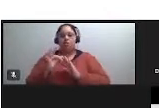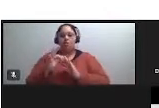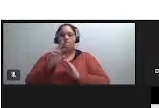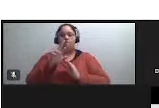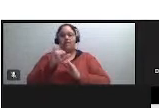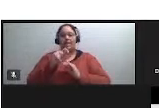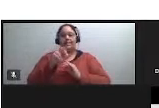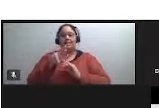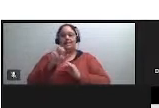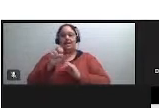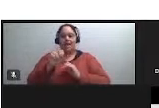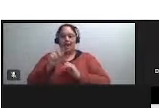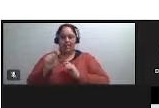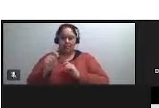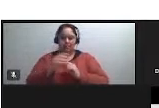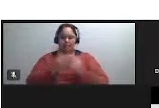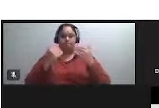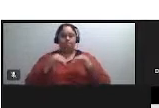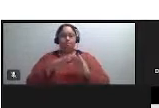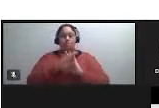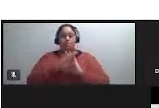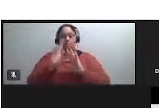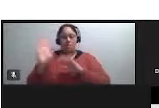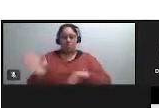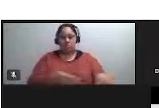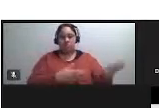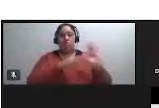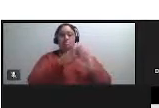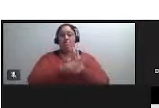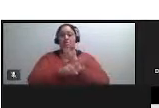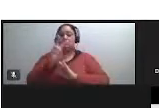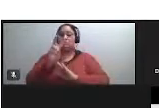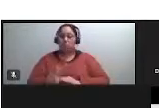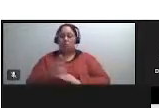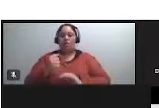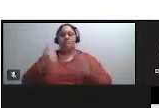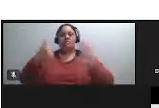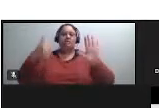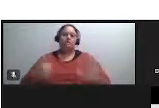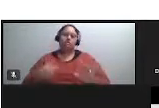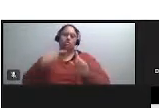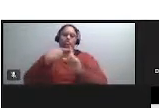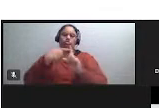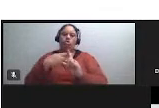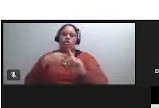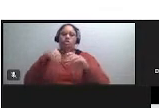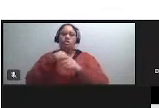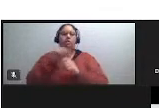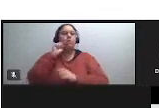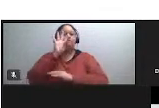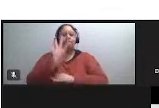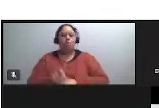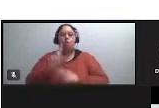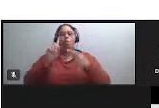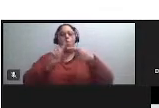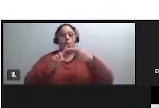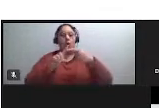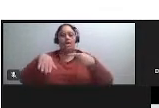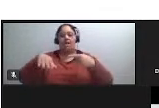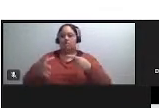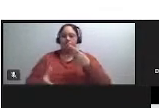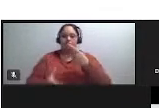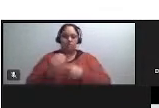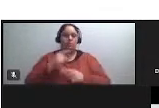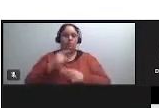intranet. So that is Program 1. Program 2, we had 6 targets in Q4, of which 1 was not met, which I